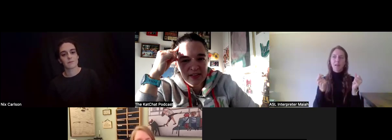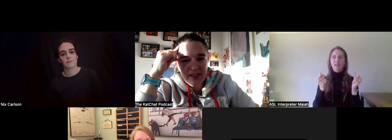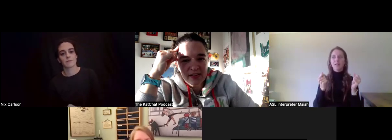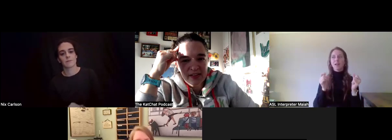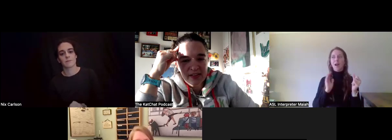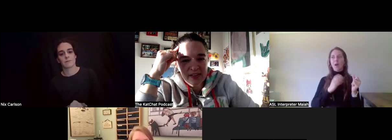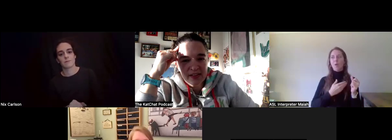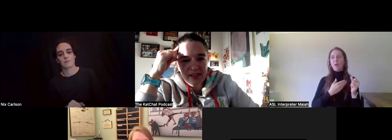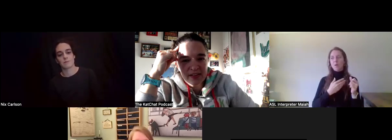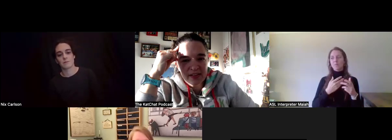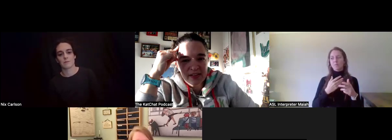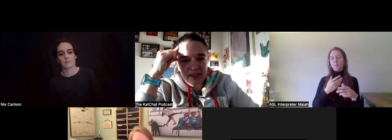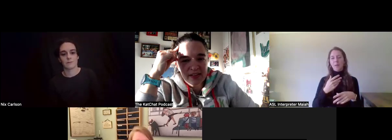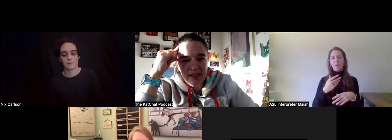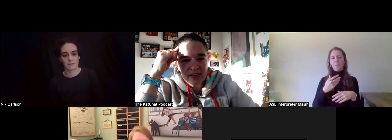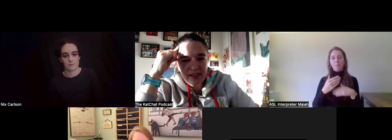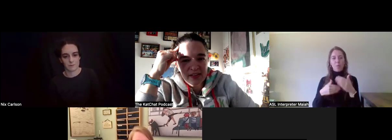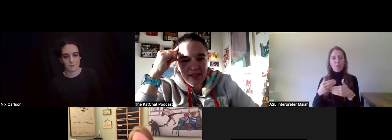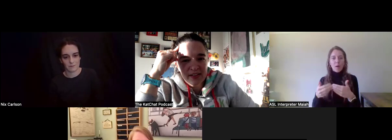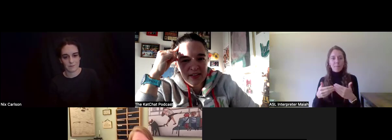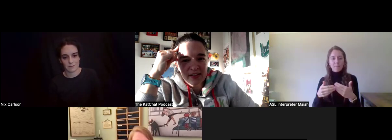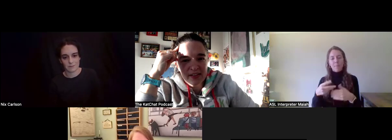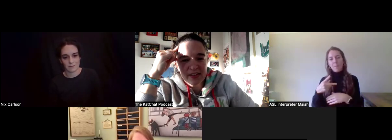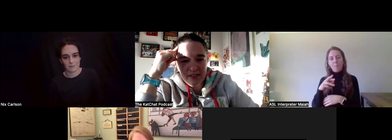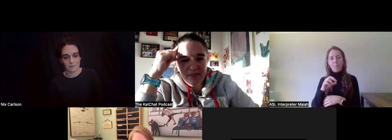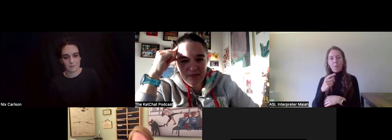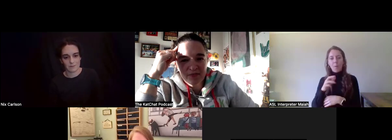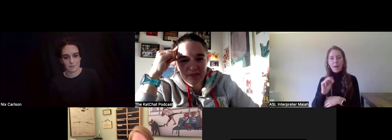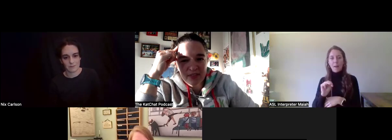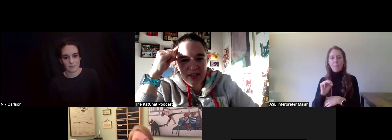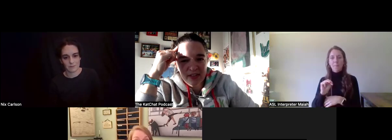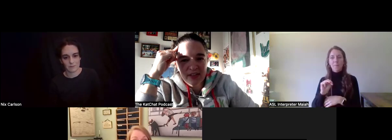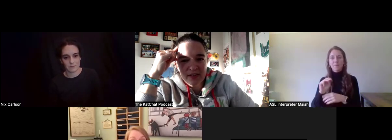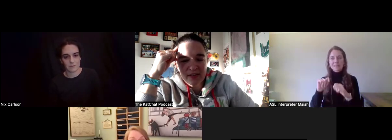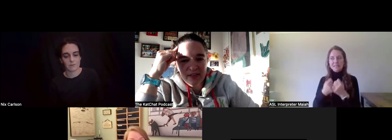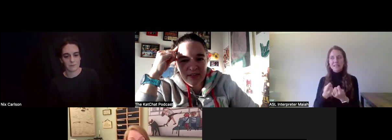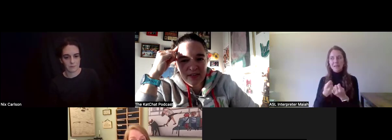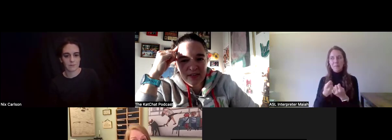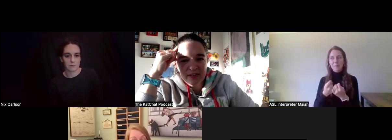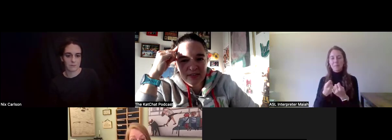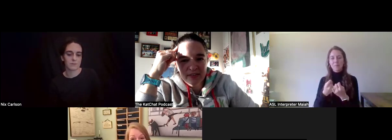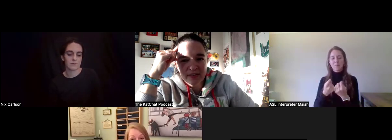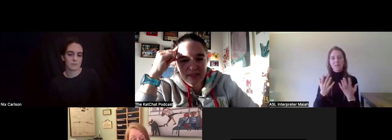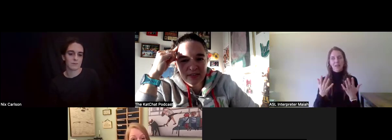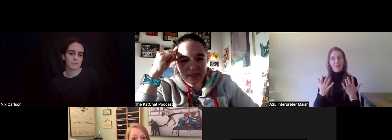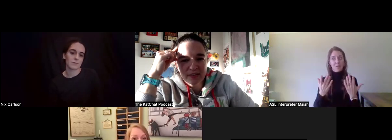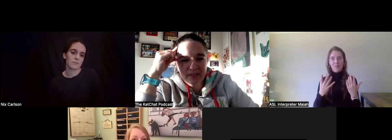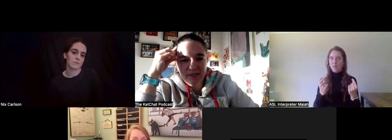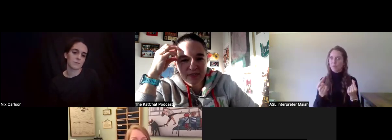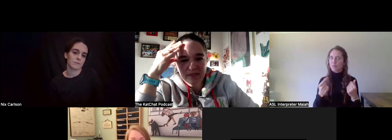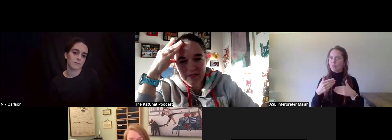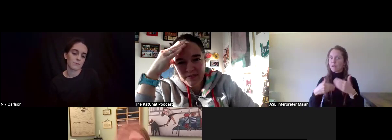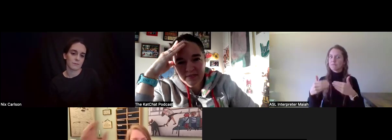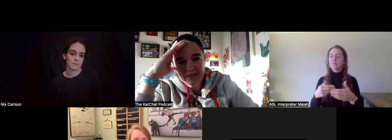team, sparked to it was like, okay, there's something here. What are we doing? Right. And by the way, we had just started doing this